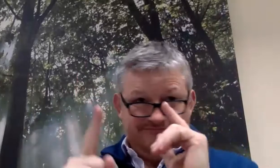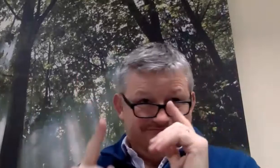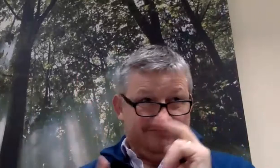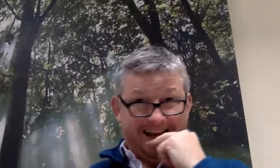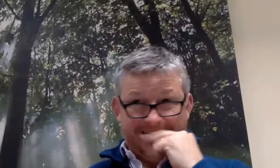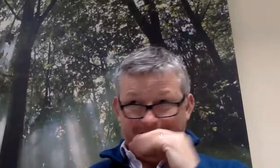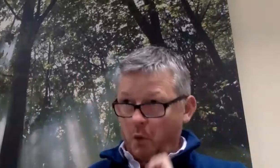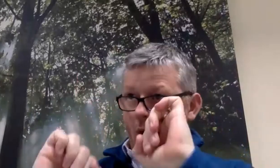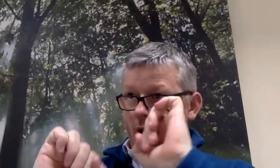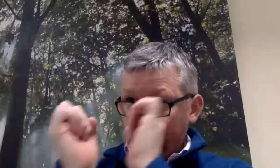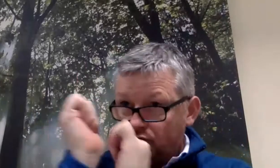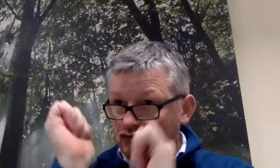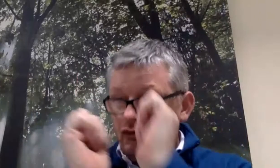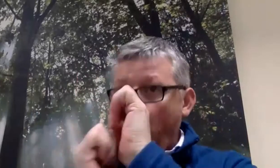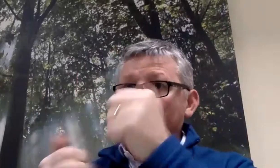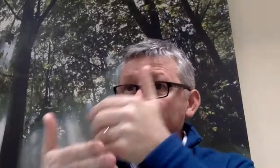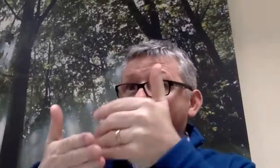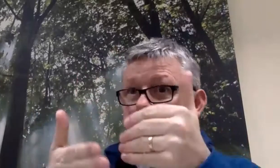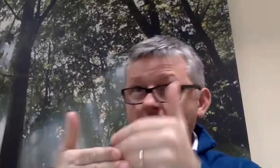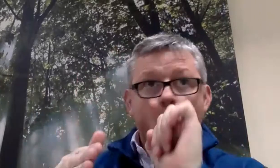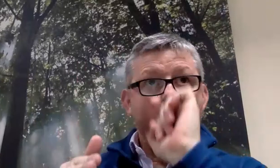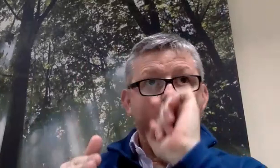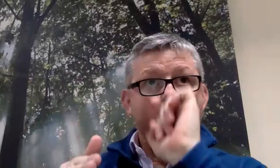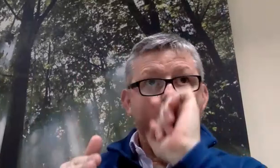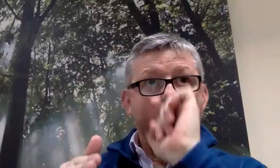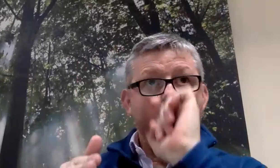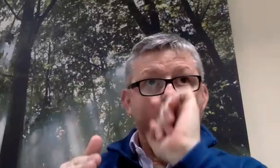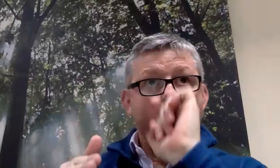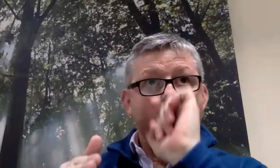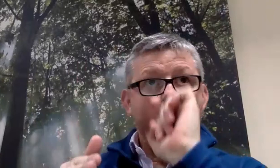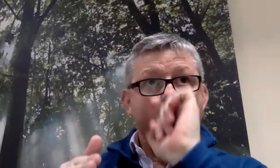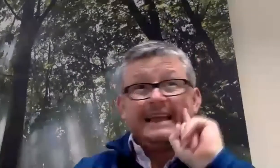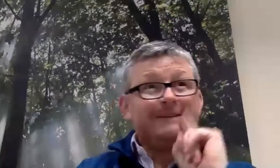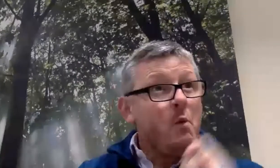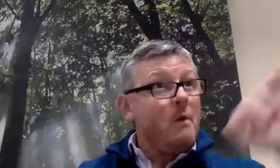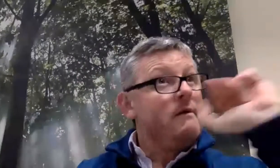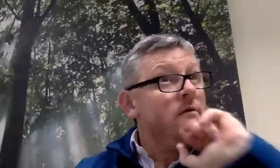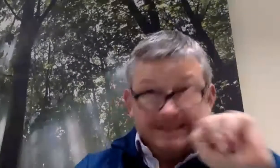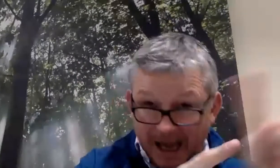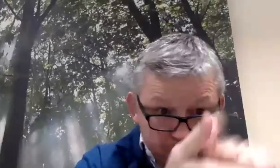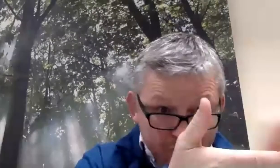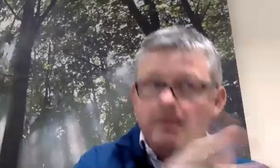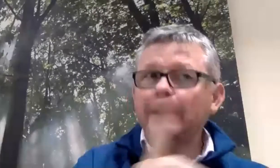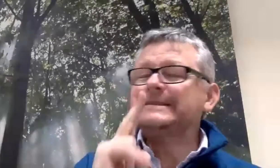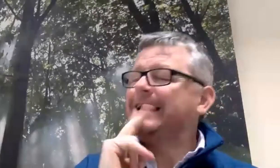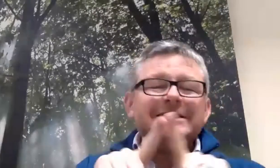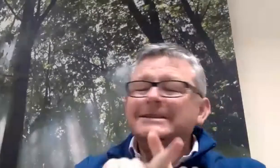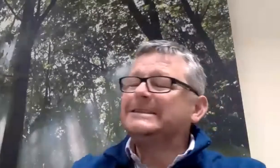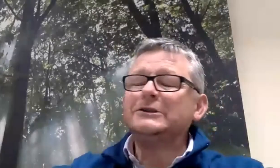second language, and BSL has its own structured grammar. It incorporates things like facial expression.